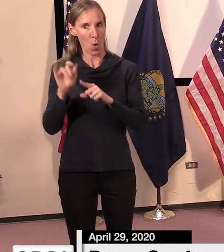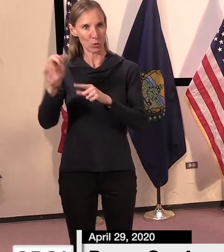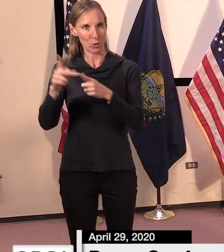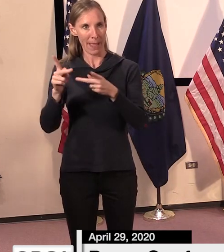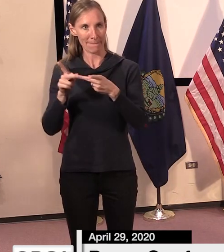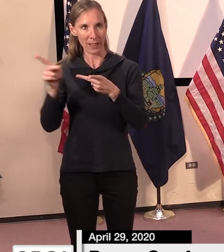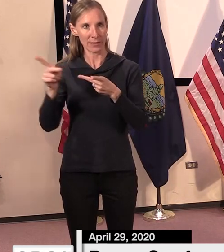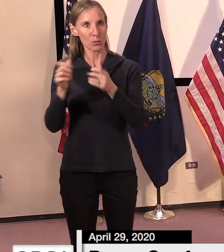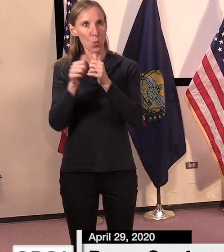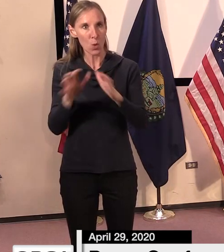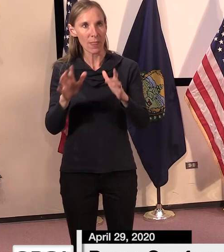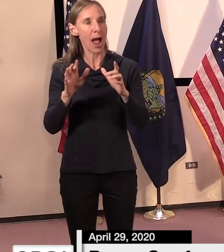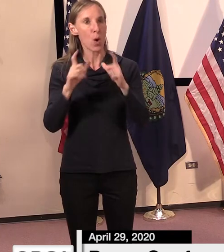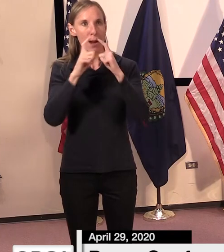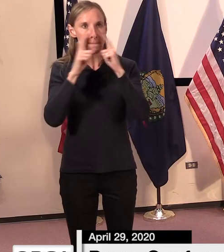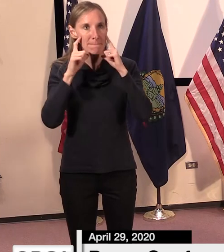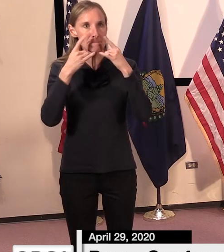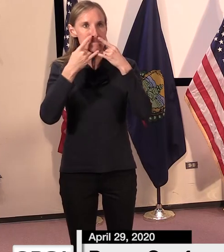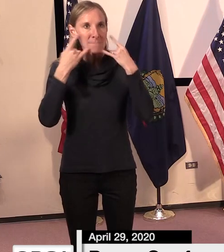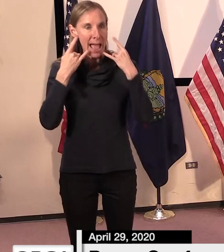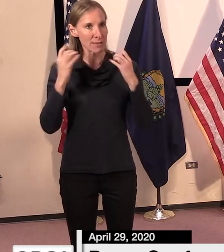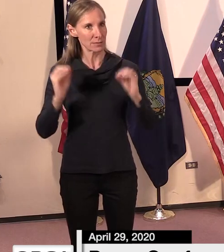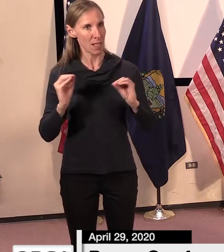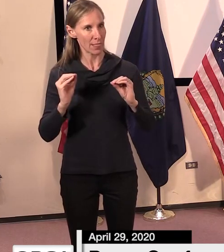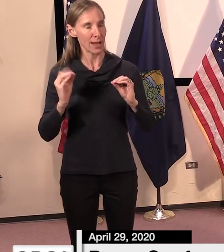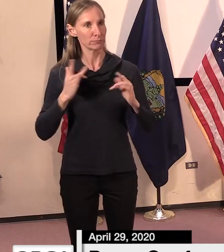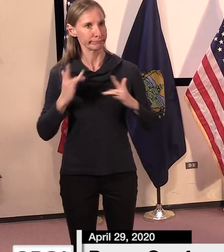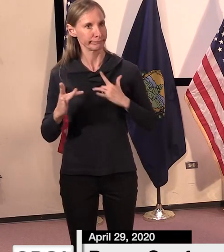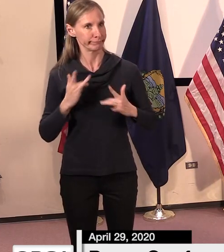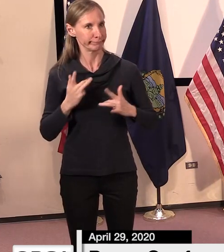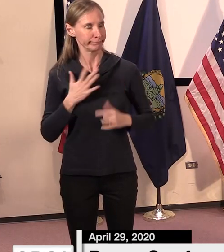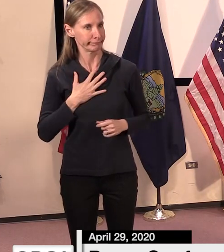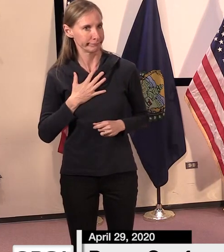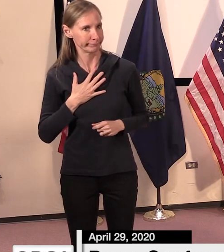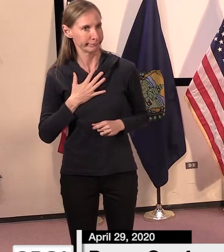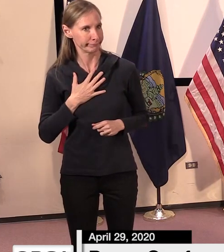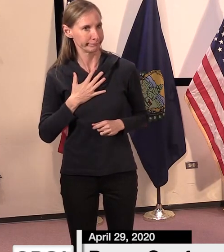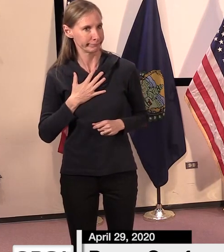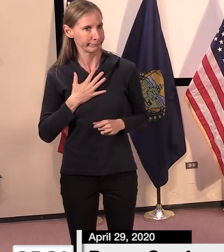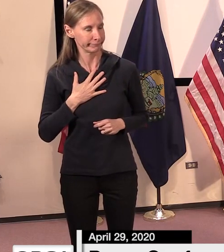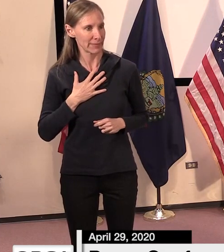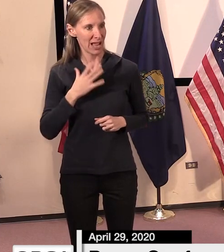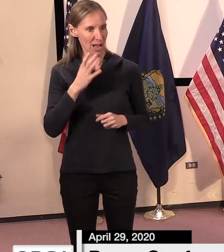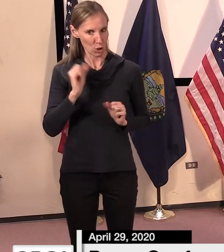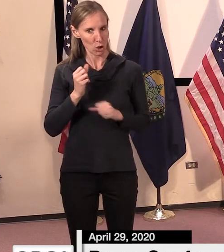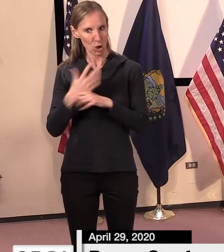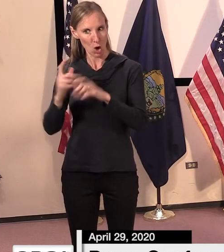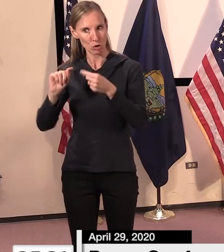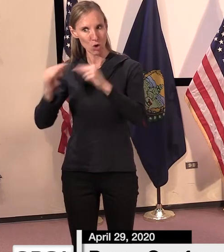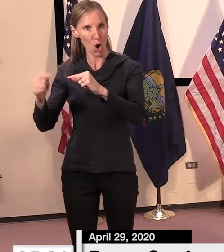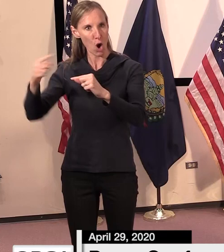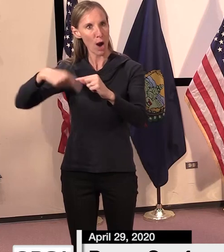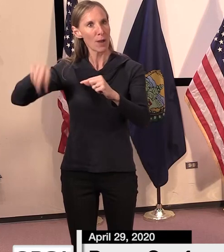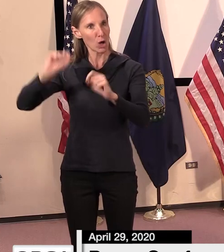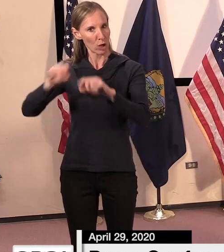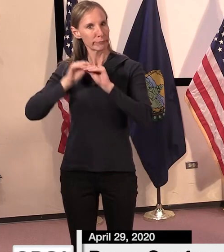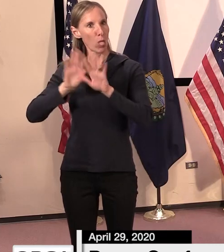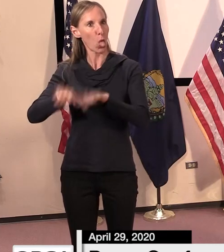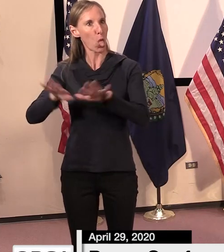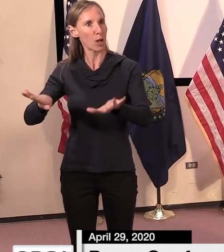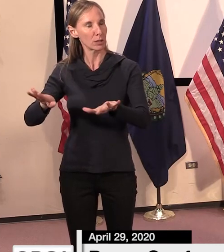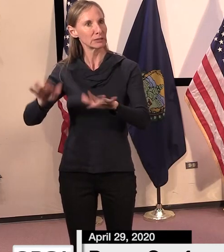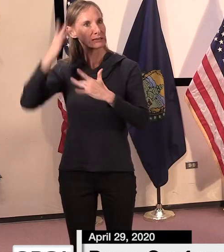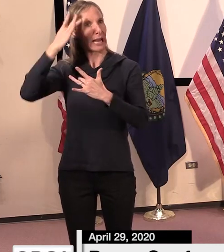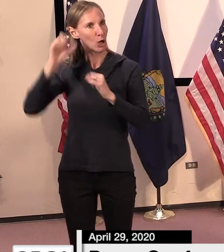care facilities without a mask and possibly harming anyone in the building.